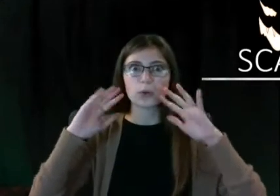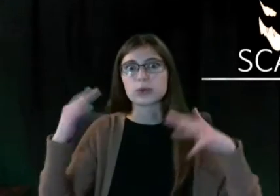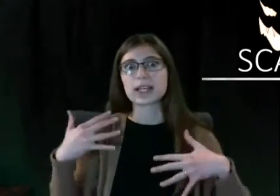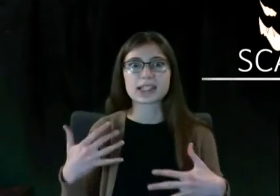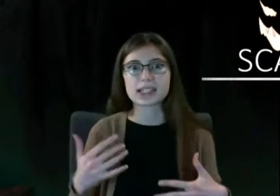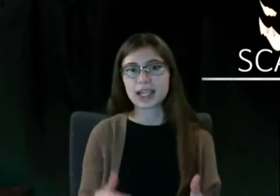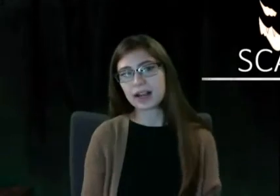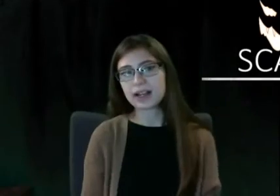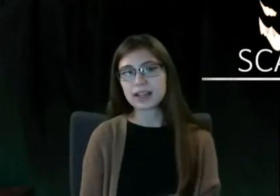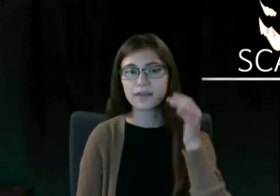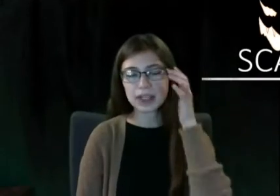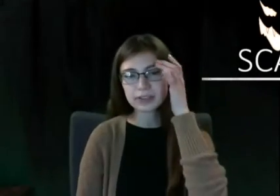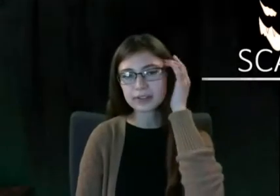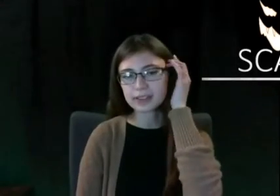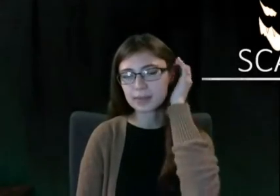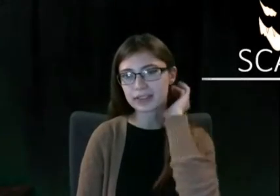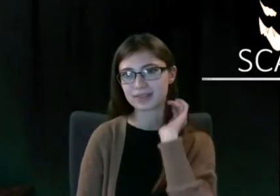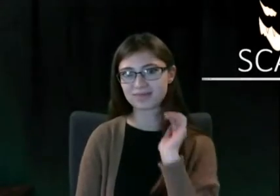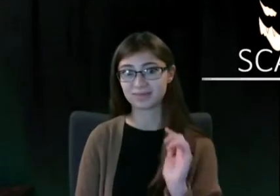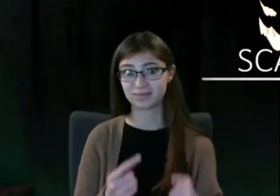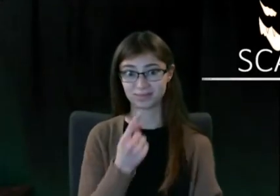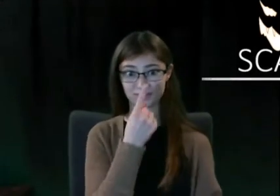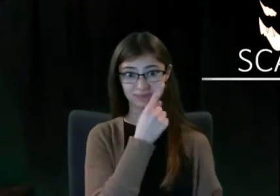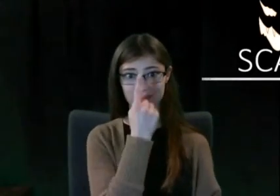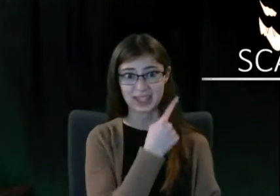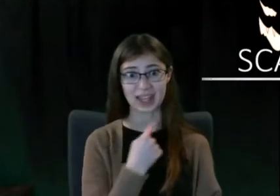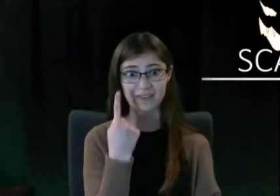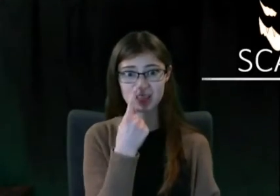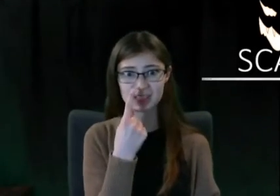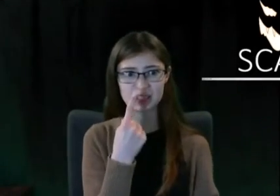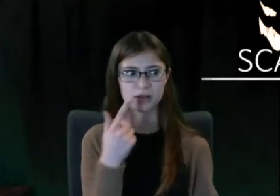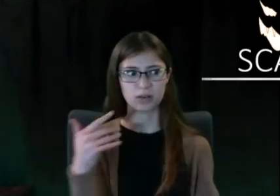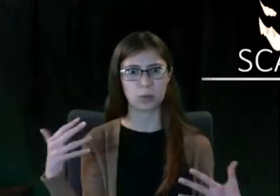that's scary facial expression. That face?